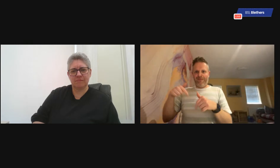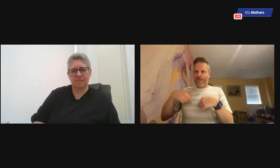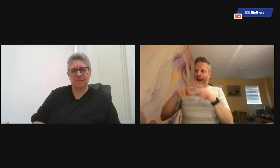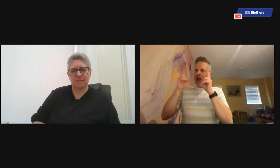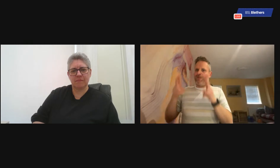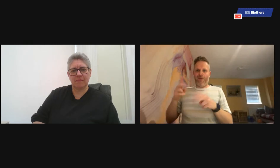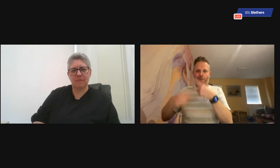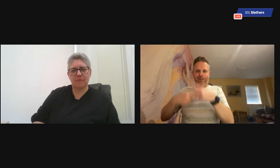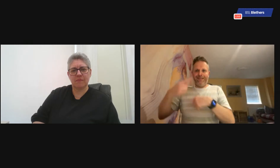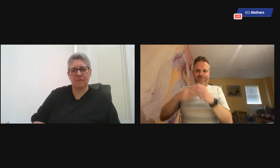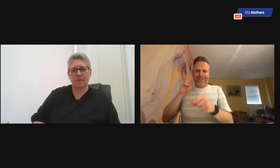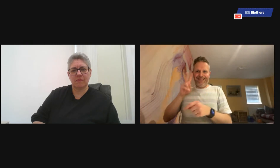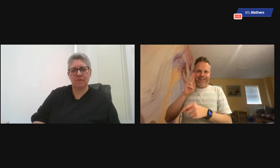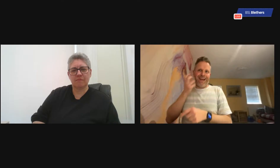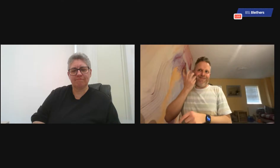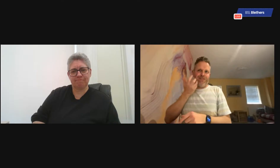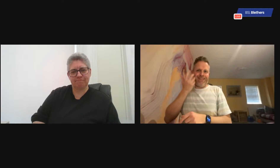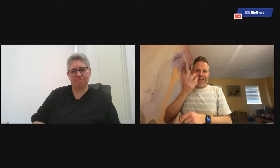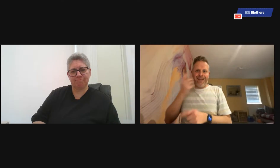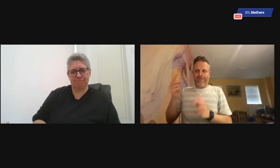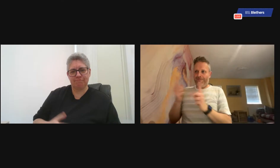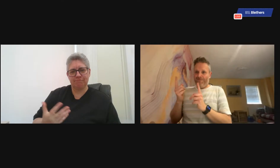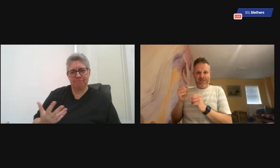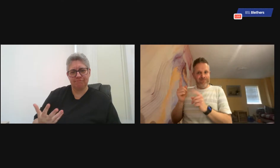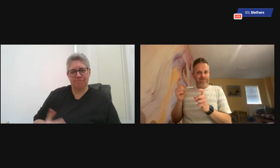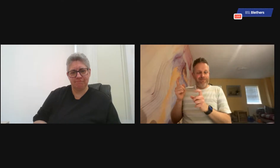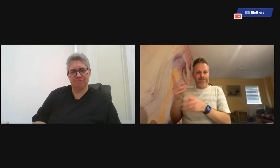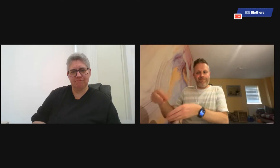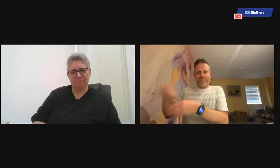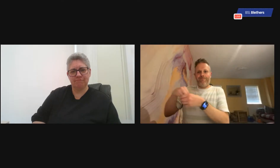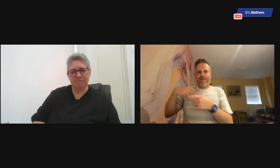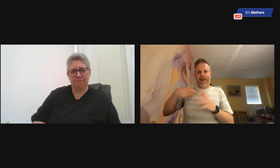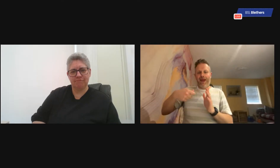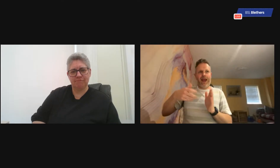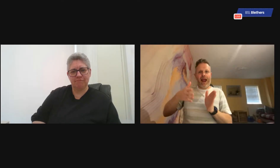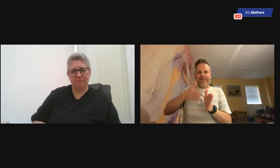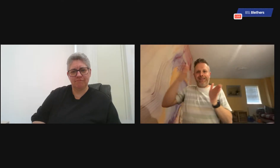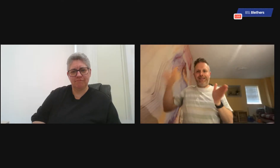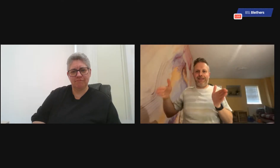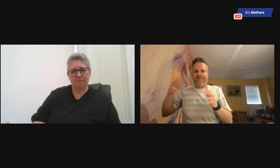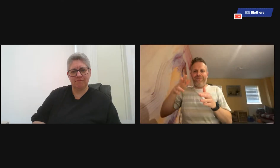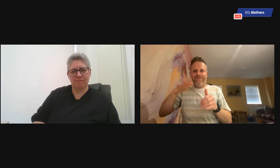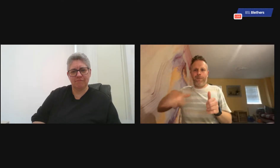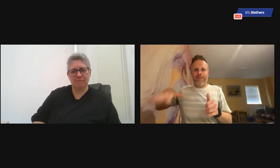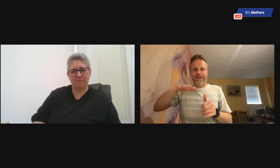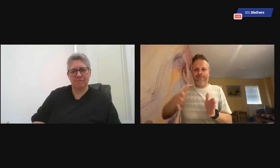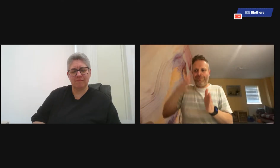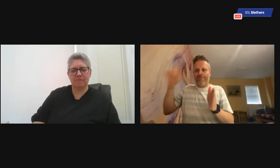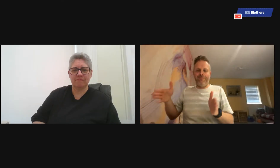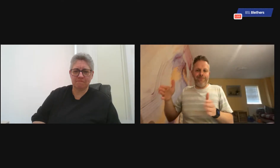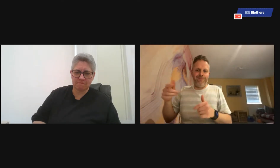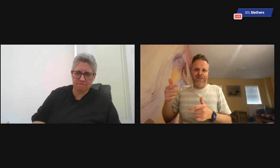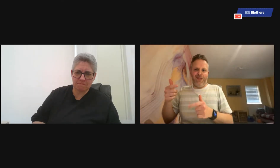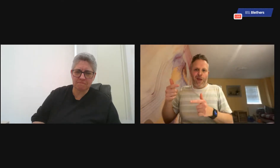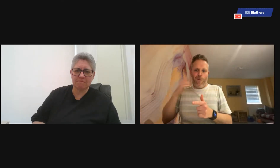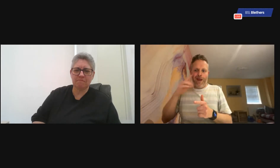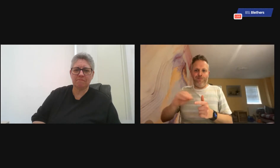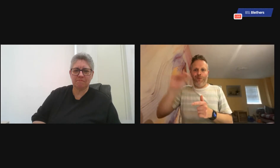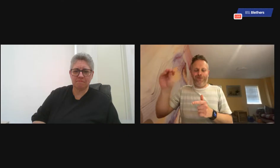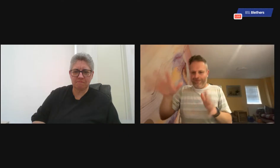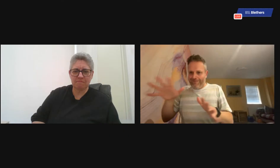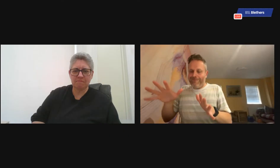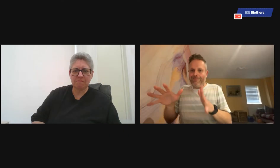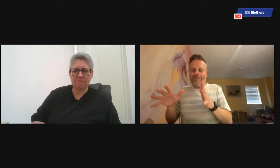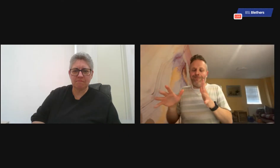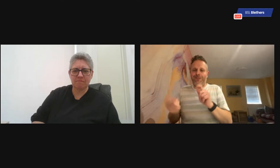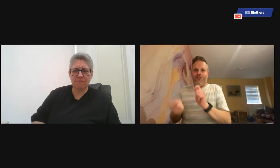for example, but they have been in my house and I've seen this child every day. I've watched them grow up and mature.